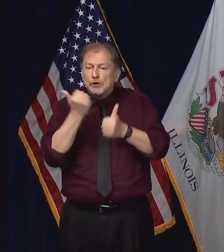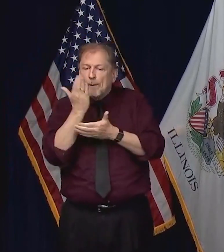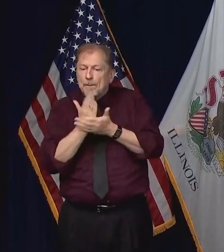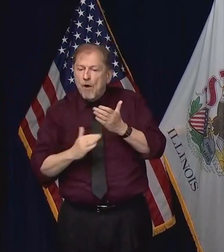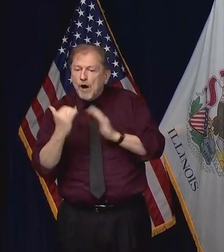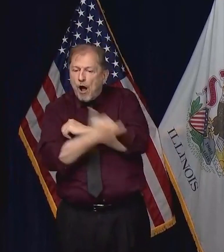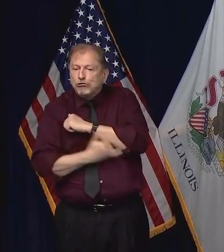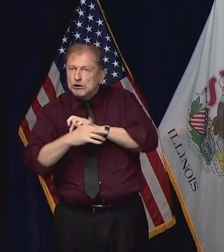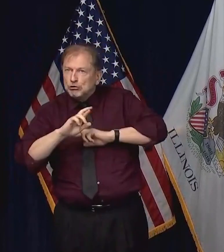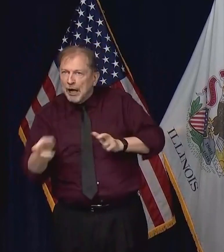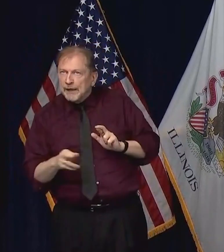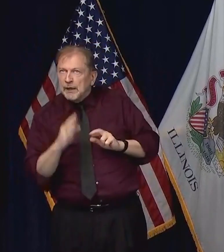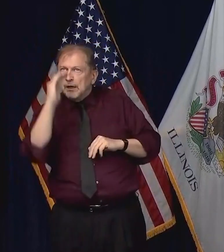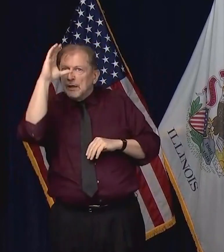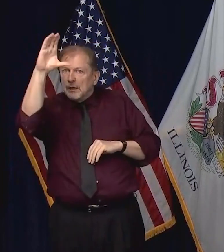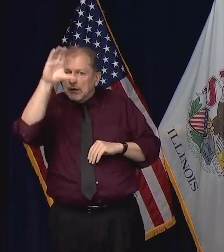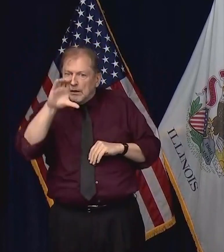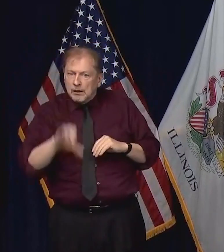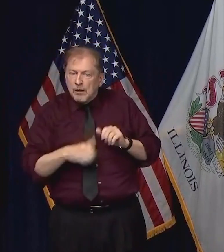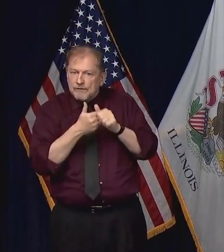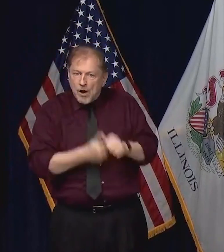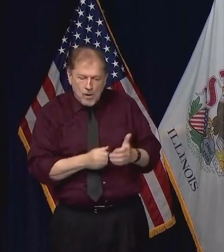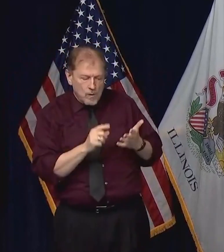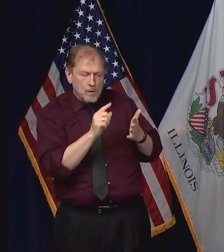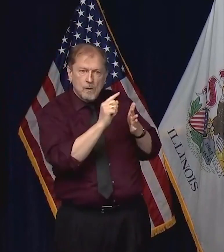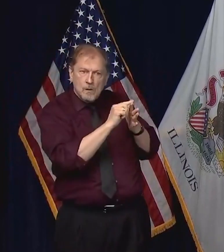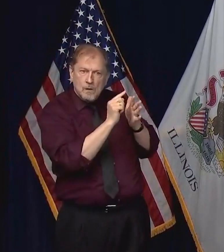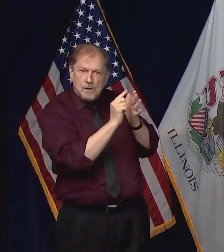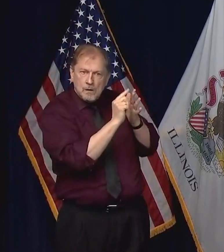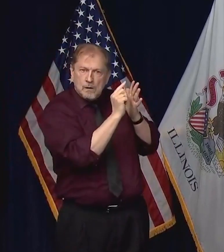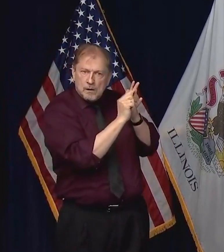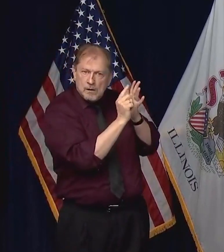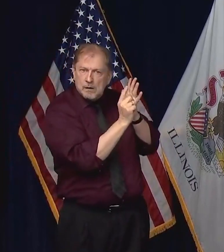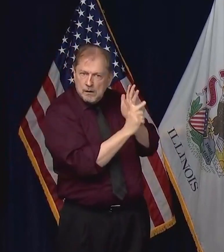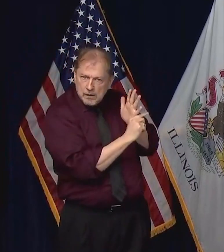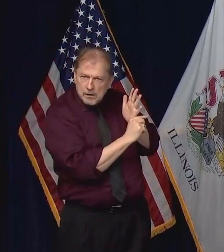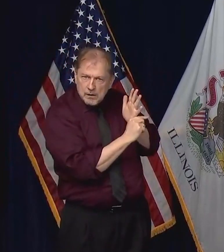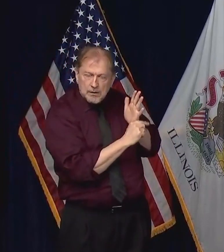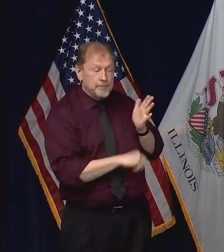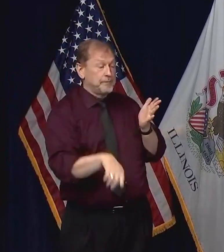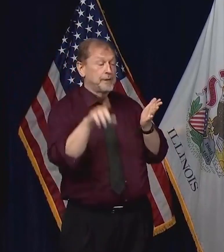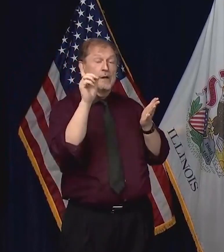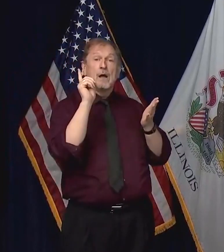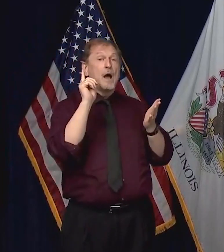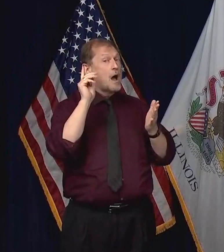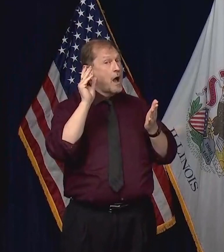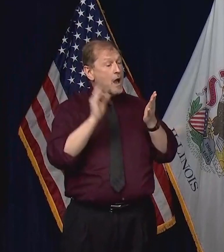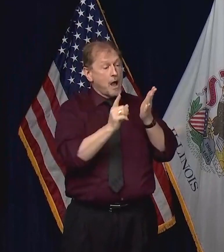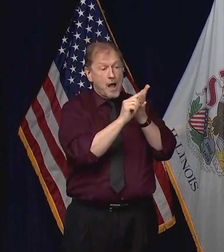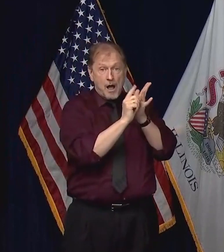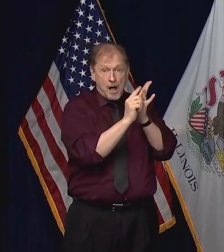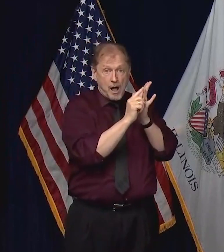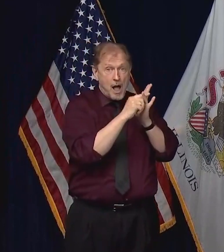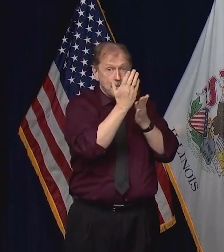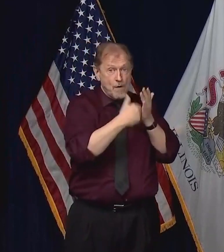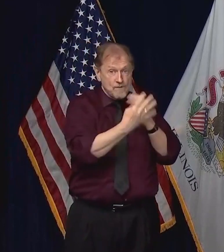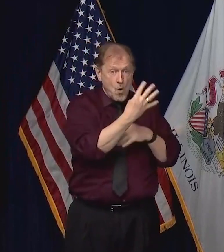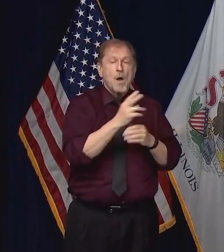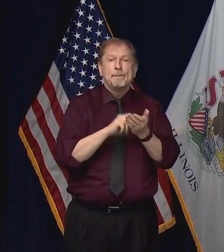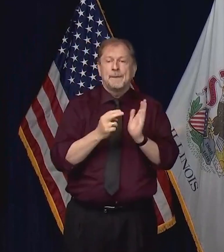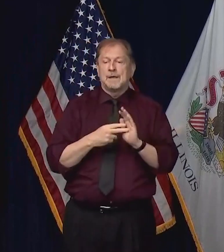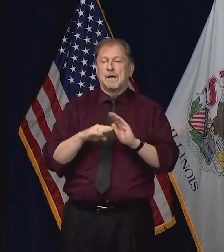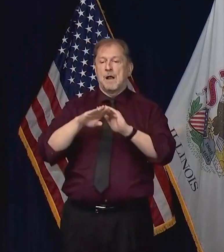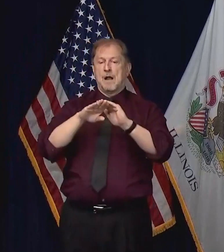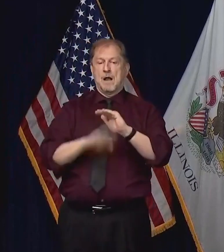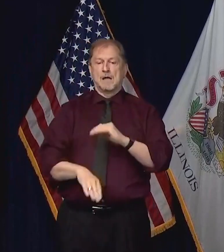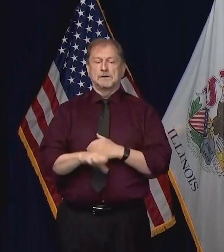more specifically, those metrics are, first, a region must be at or under a 20%